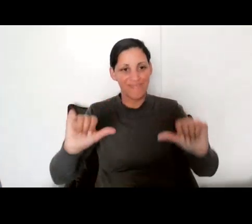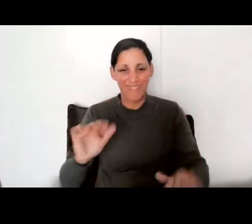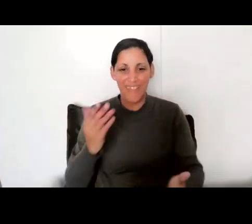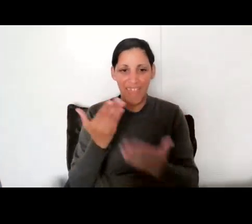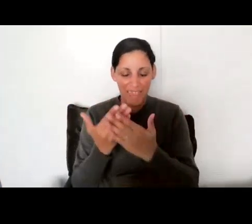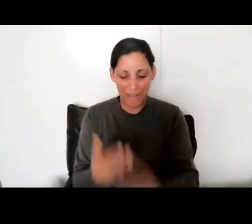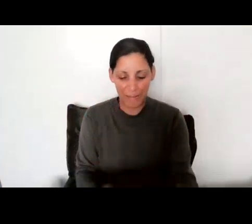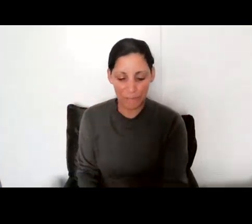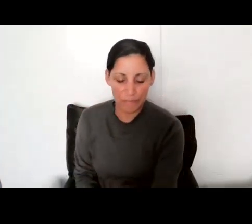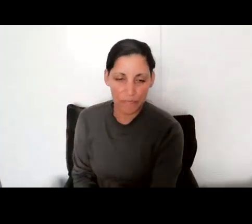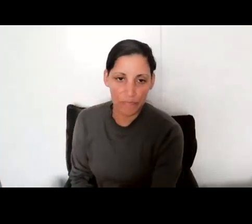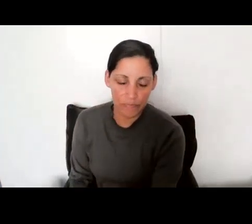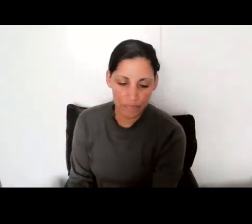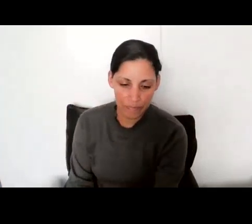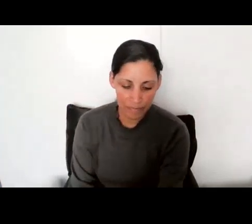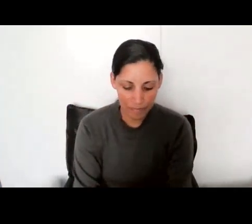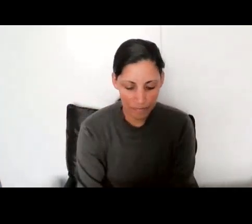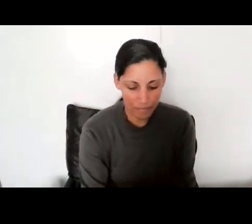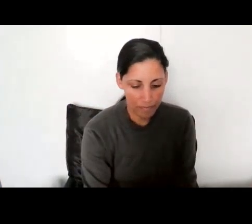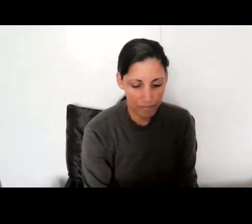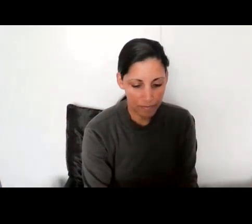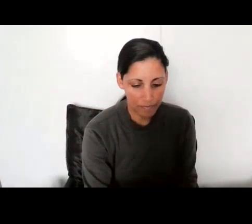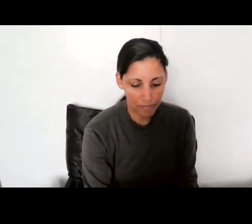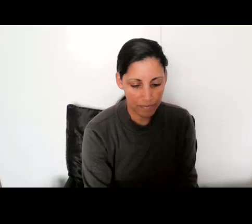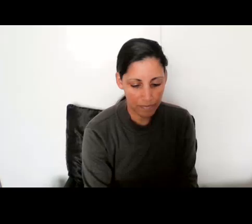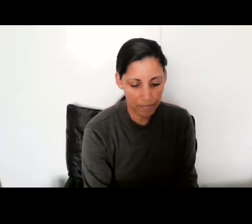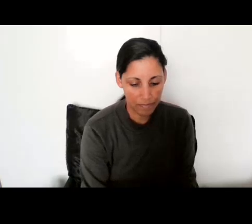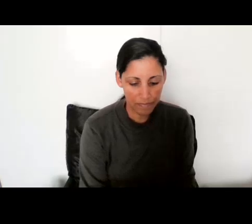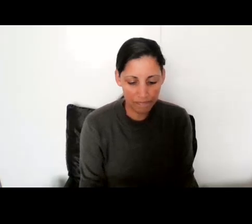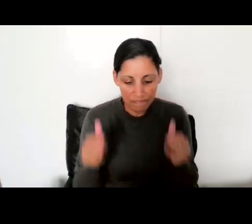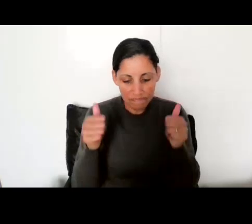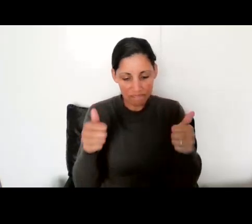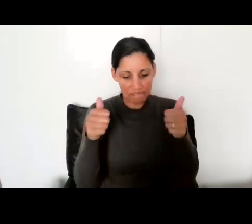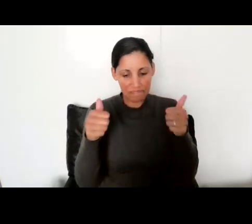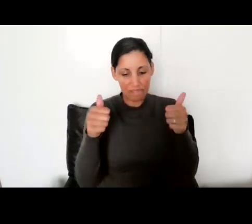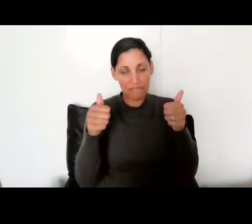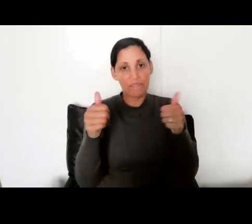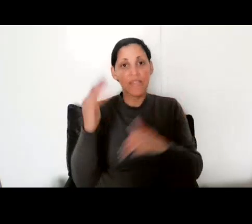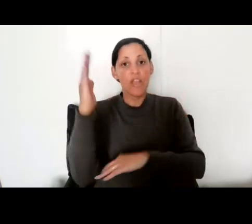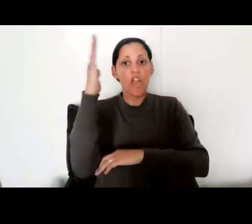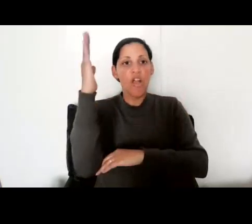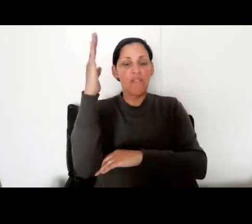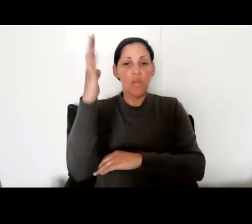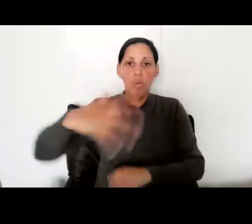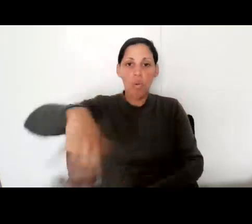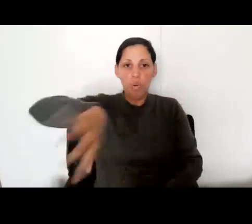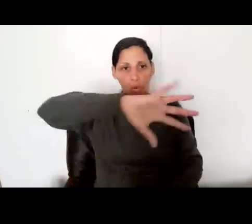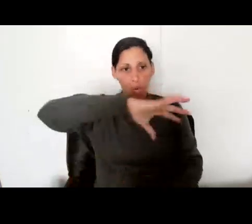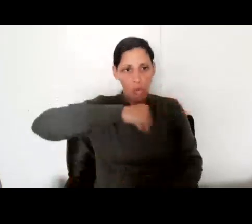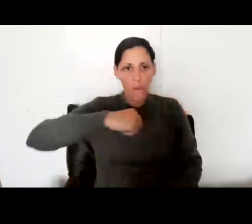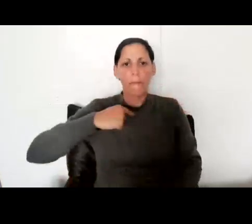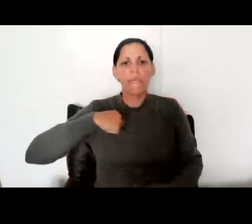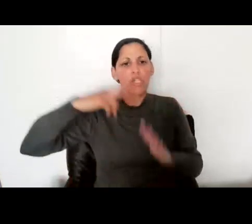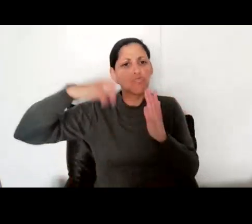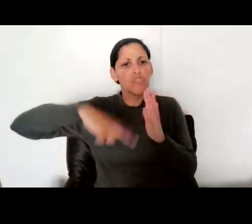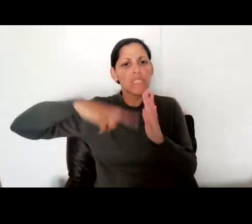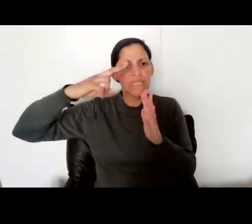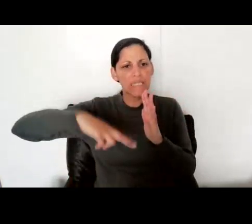hog the space. Yeah, go ahead. Good afternoon, everybody. I have managed to read some of